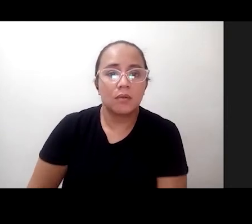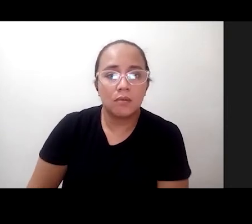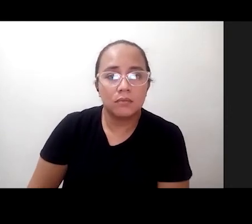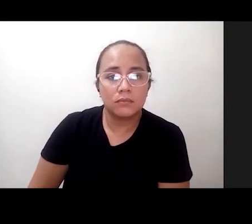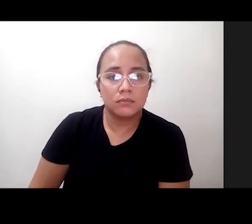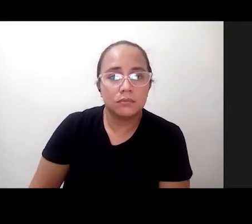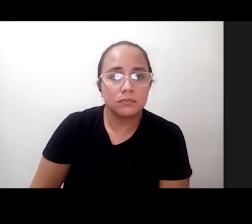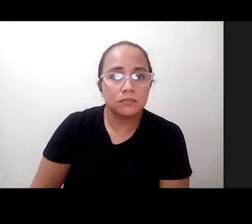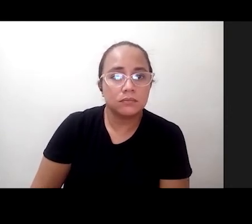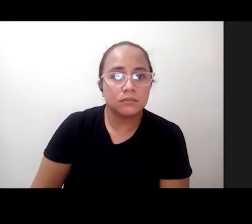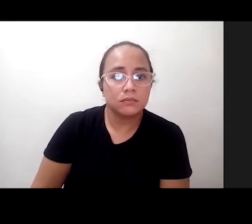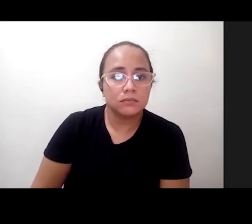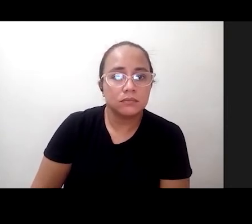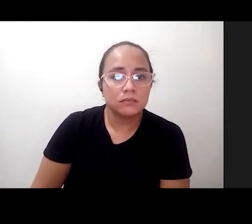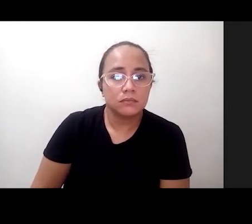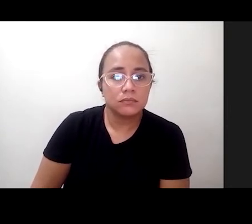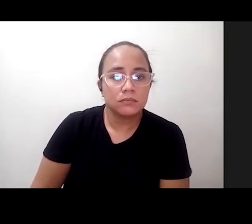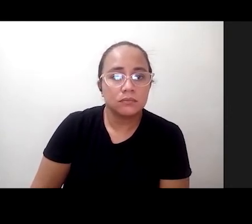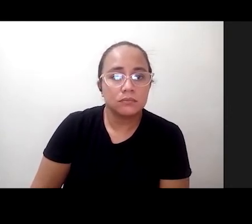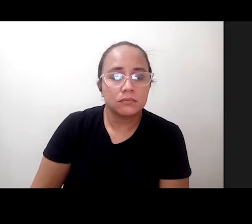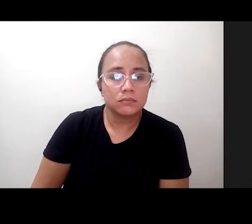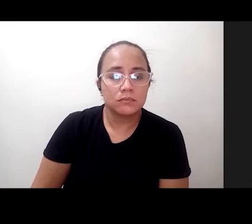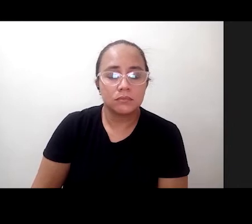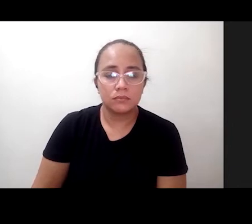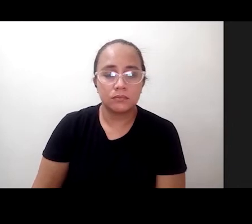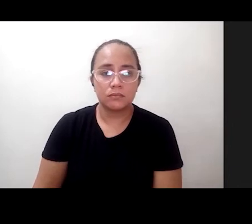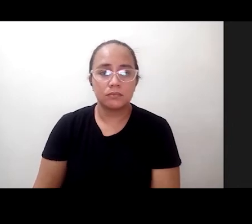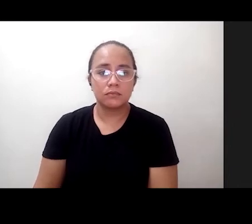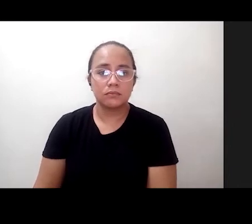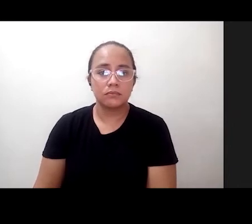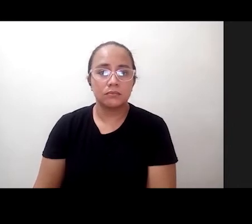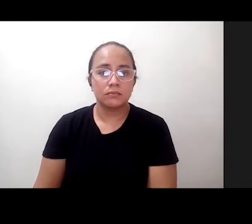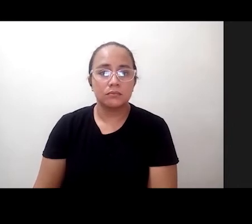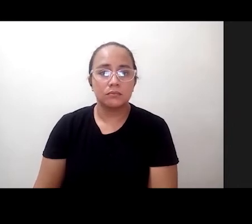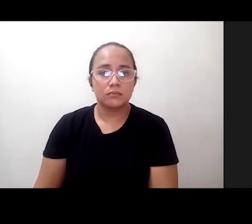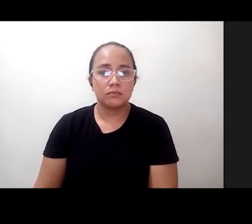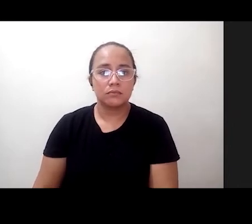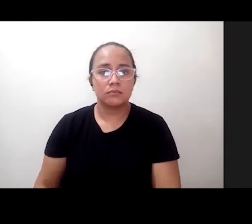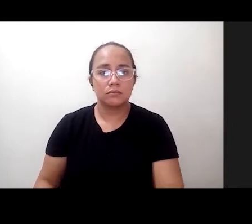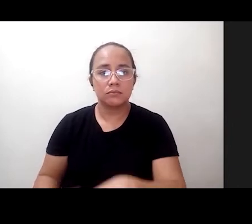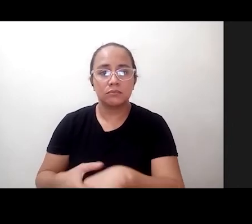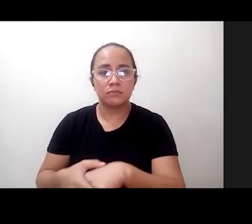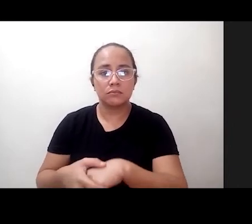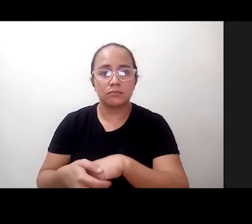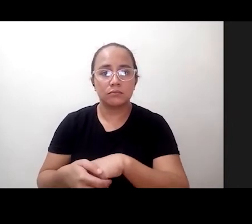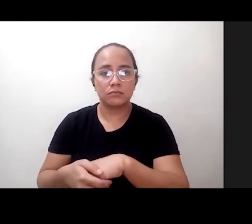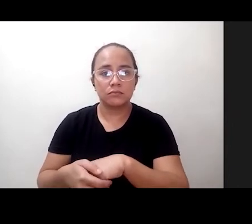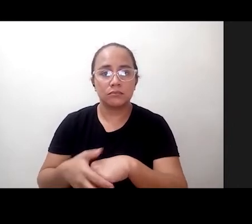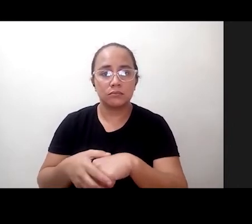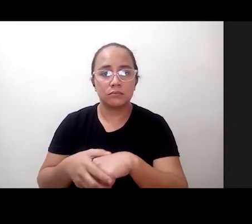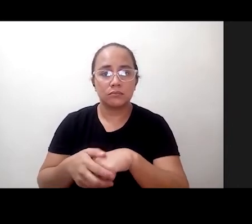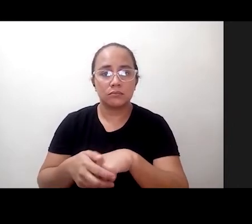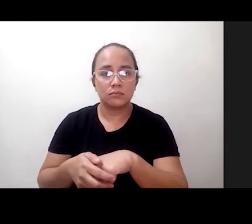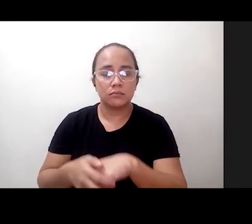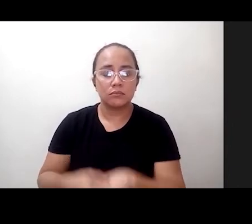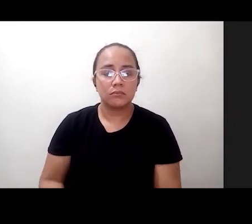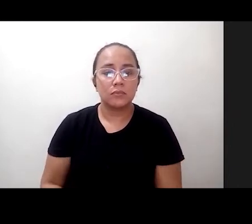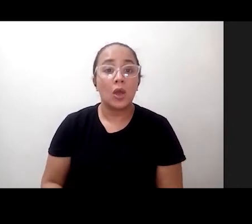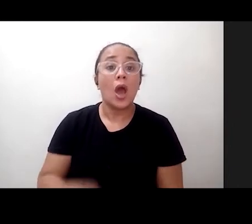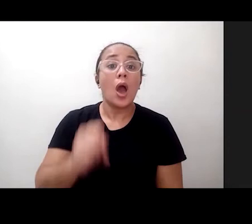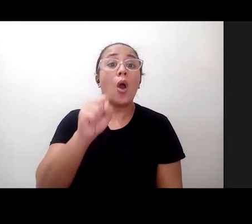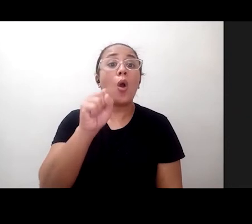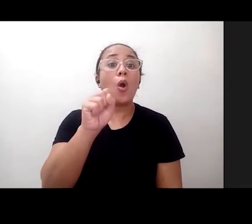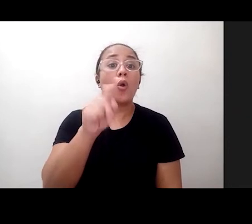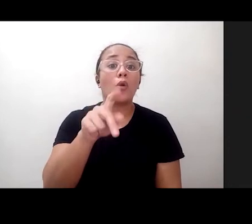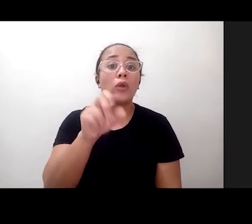They're demonstrating how the other version of violet. Remember when you mentioned there's two versions? Okay, you